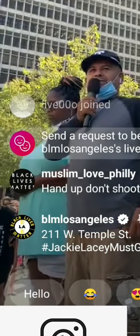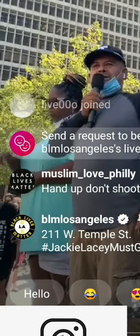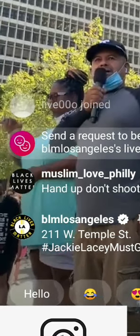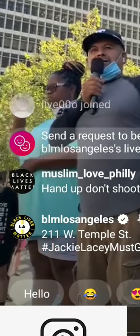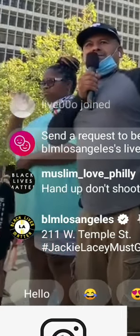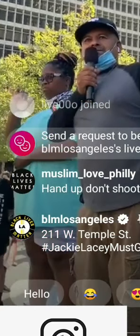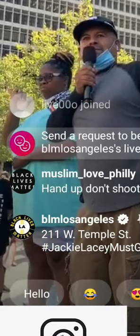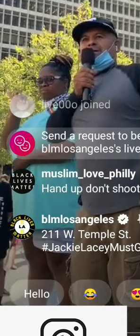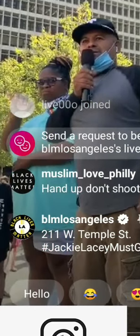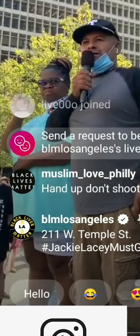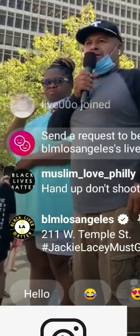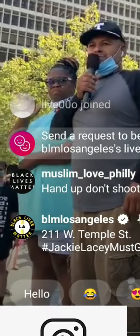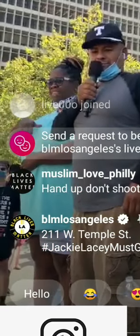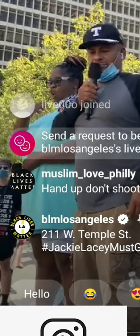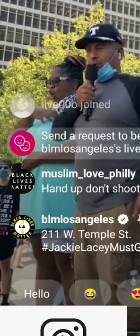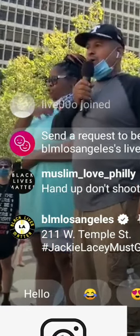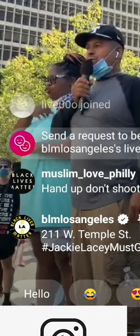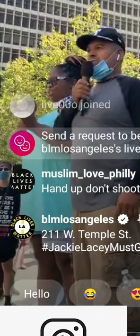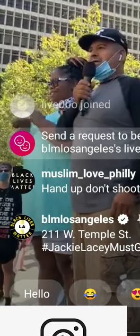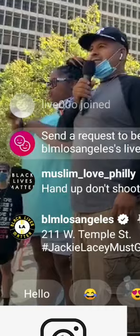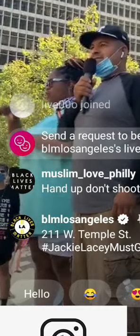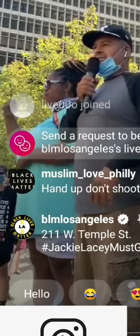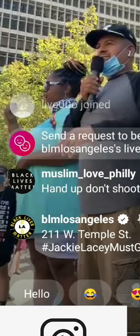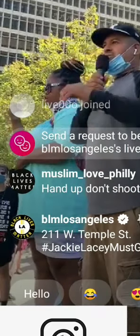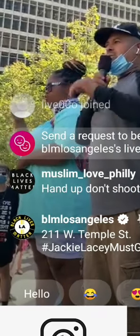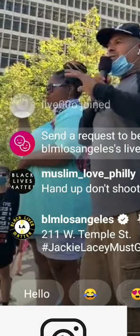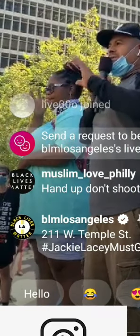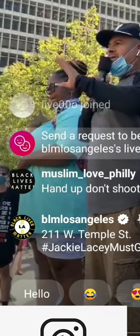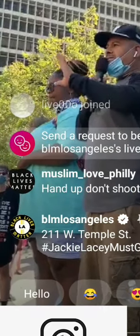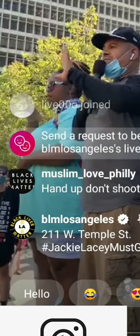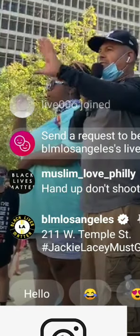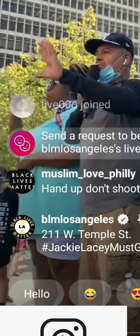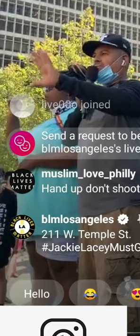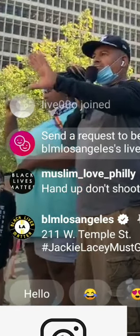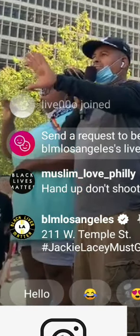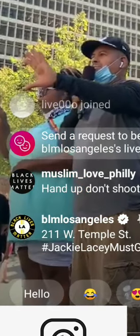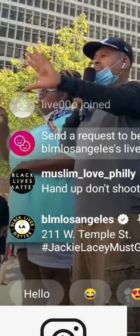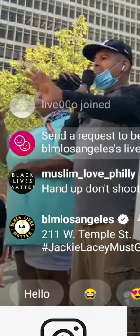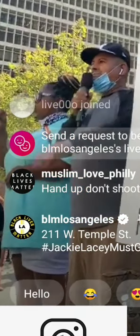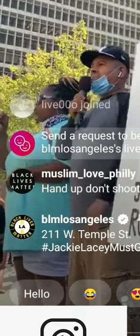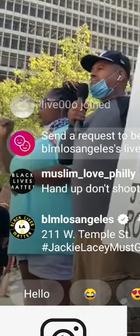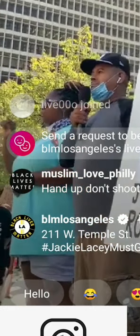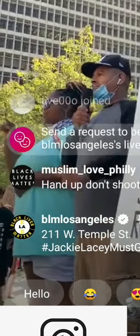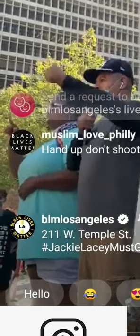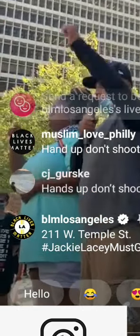he killed another guy, his name Omar Gonzalez, 12 days before.